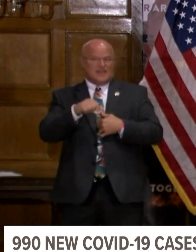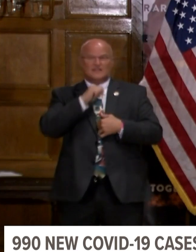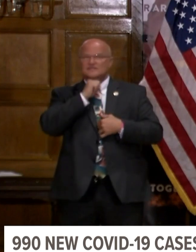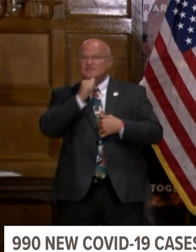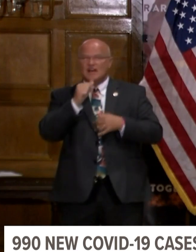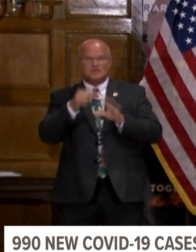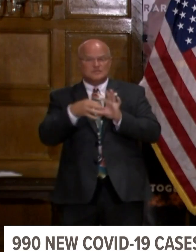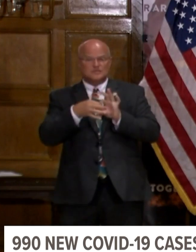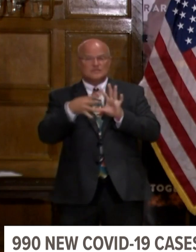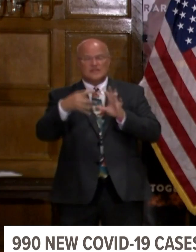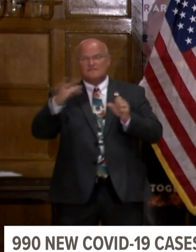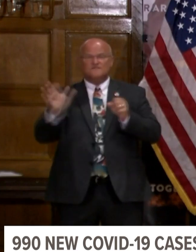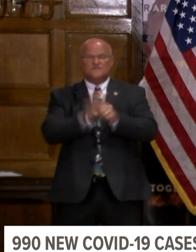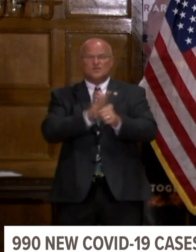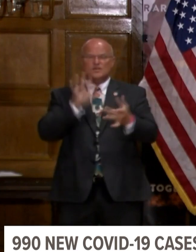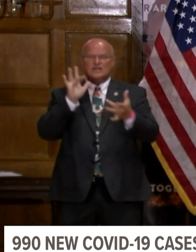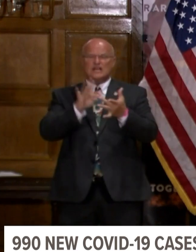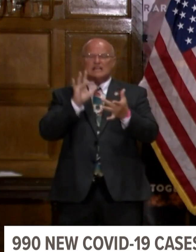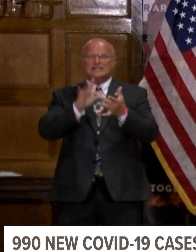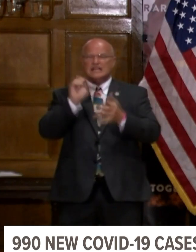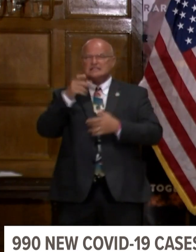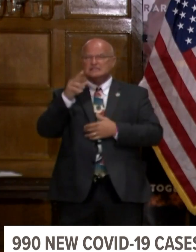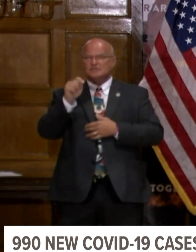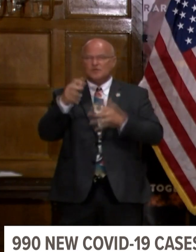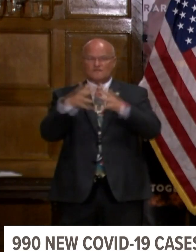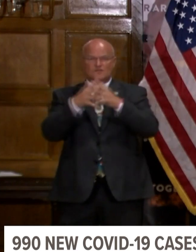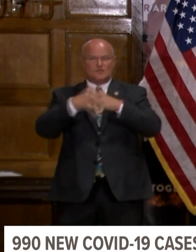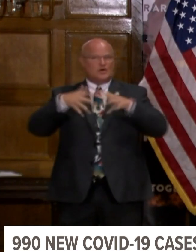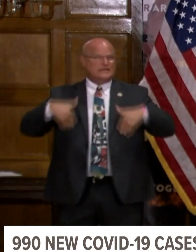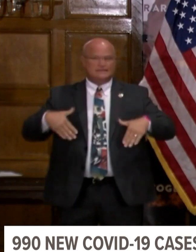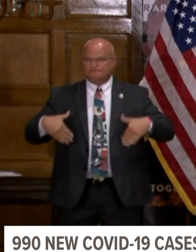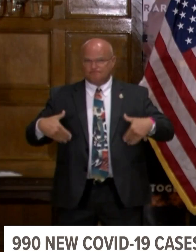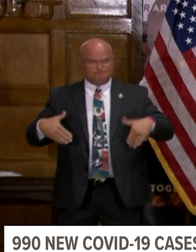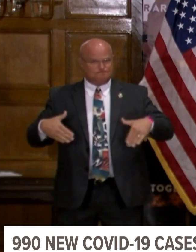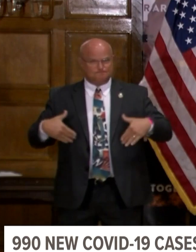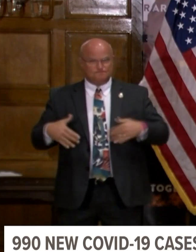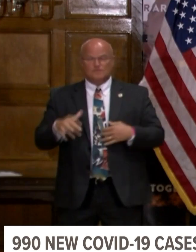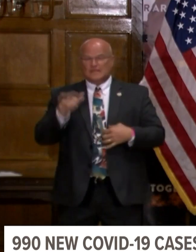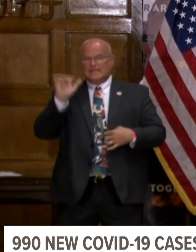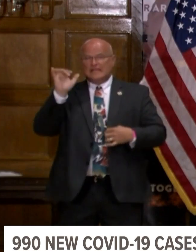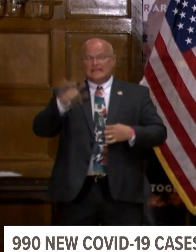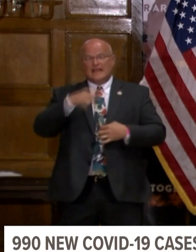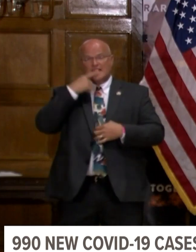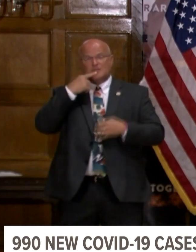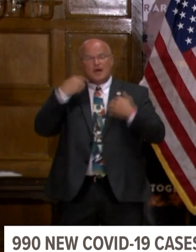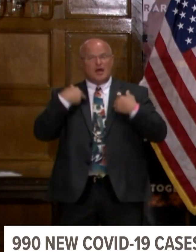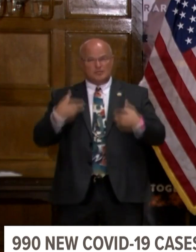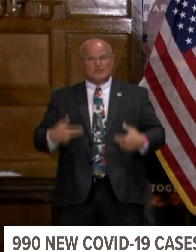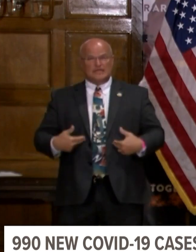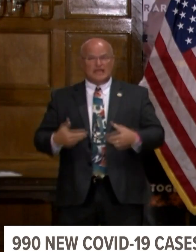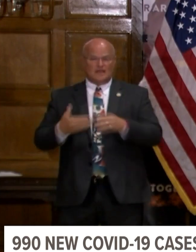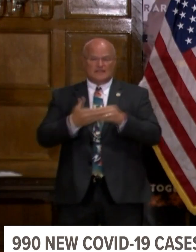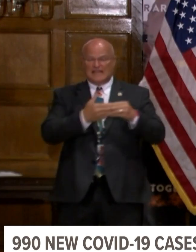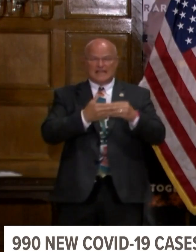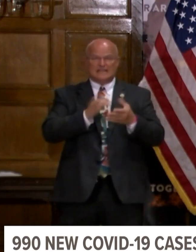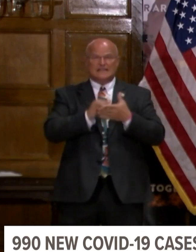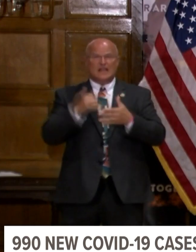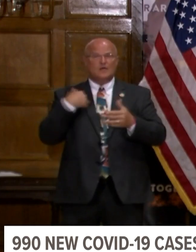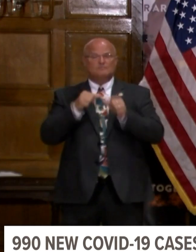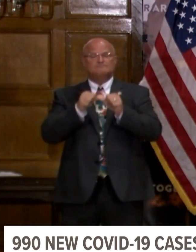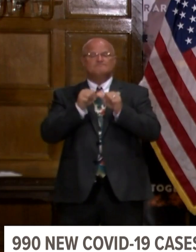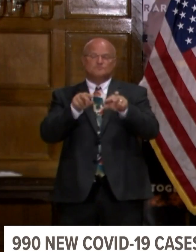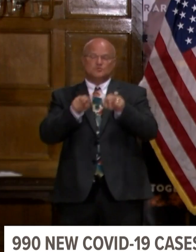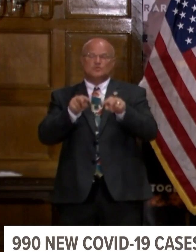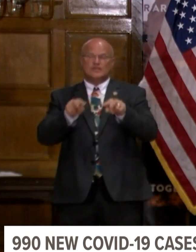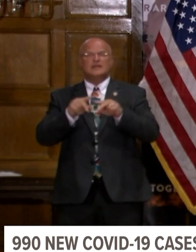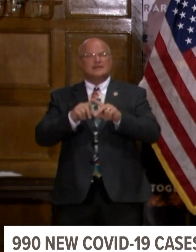not been released for full contact sports in football yet. That's the public health guidance that we're continuing